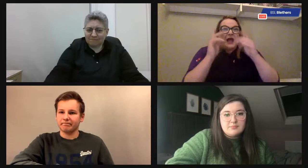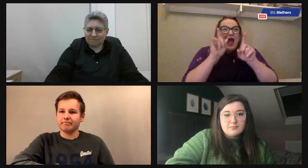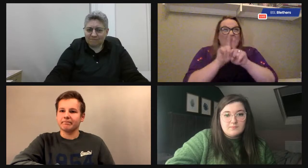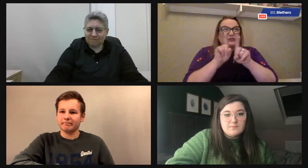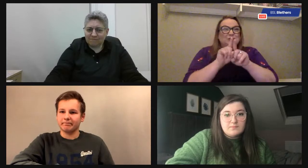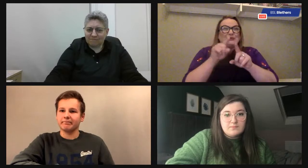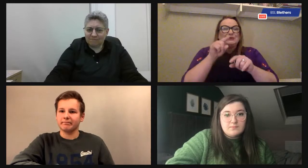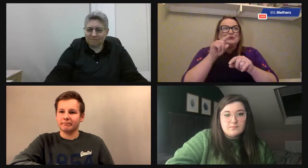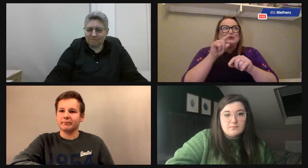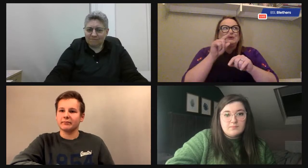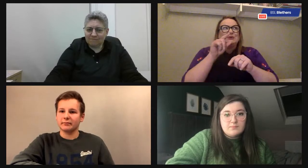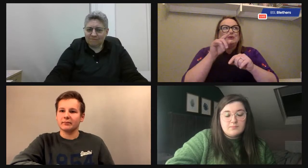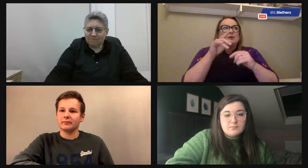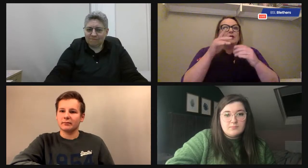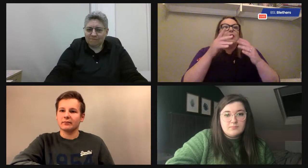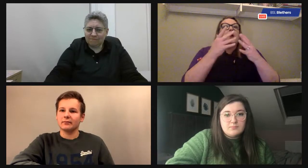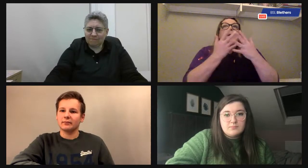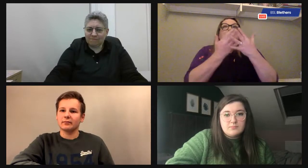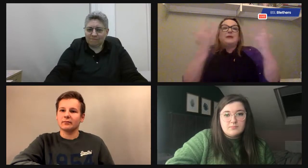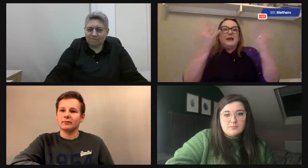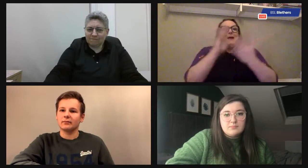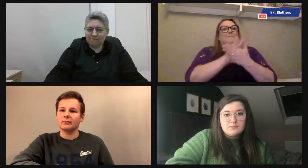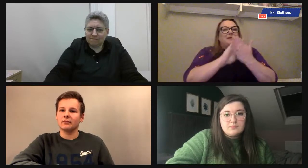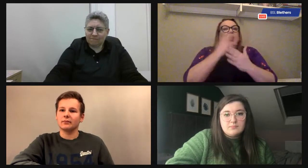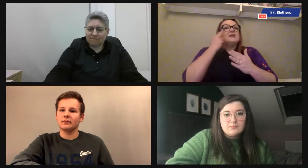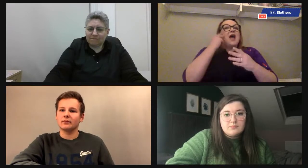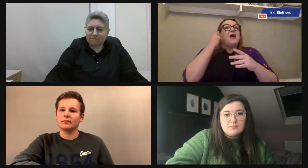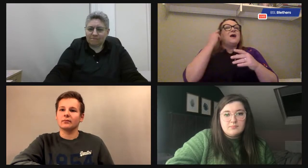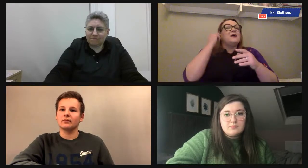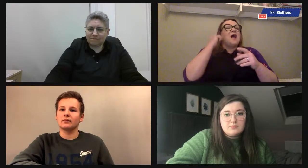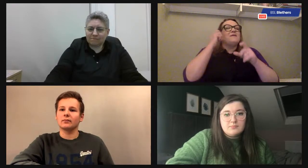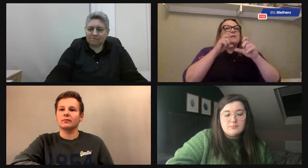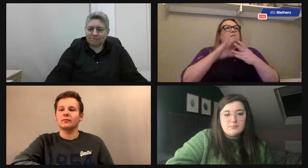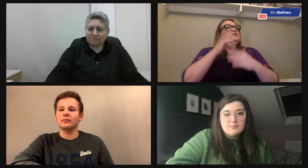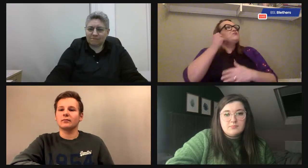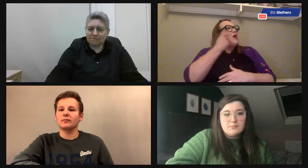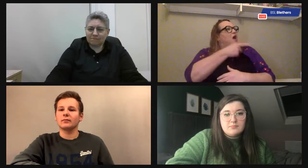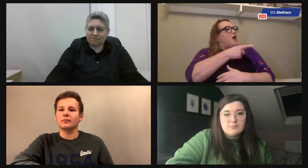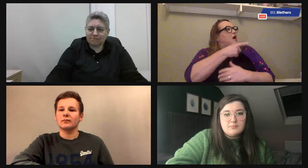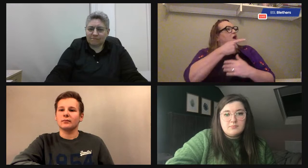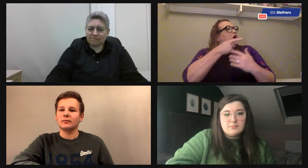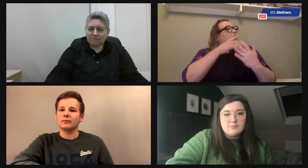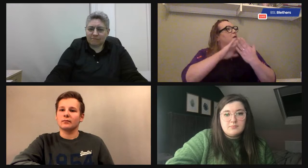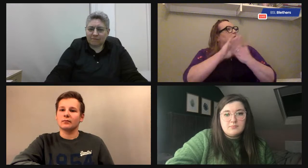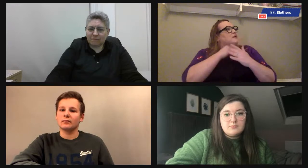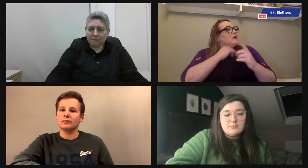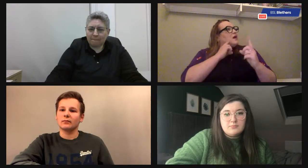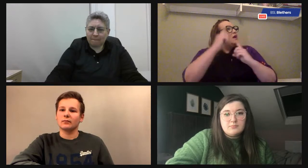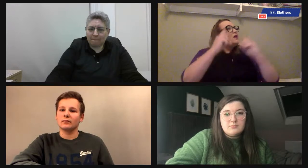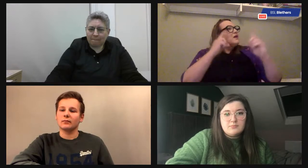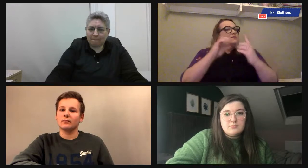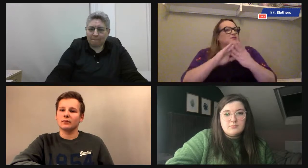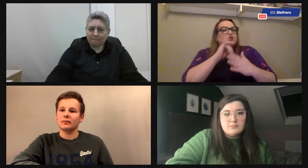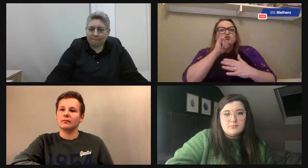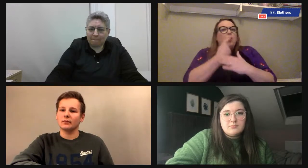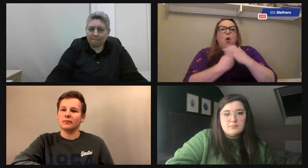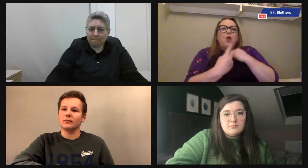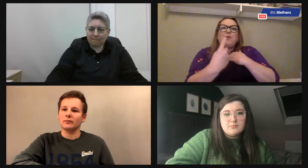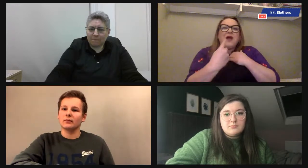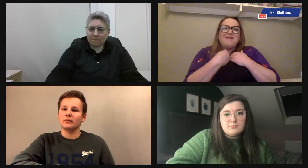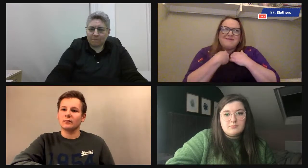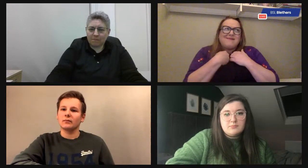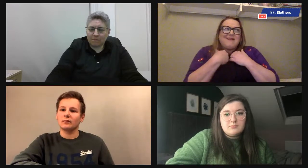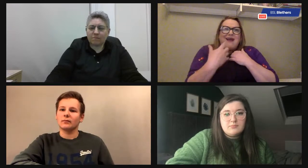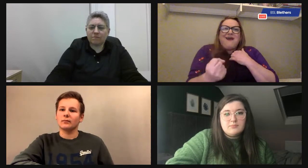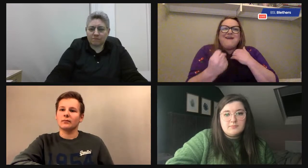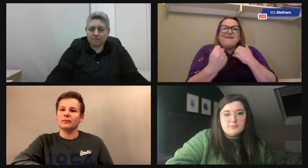selection. We can't have one person to do everyone. It's not good. We need to allow these young